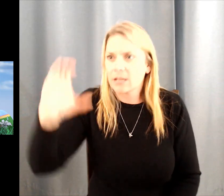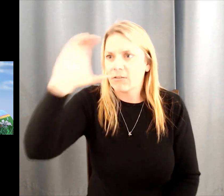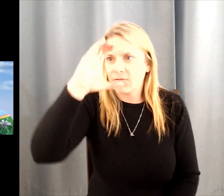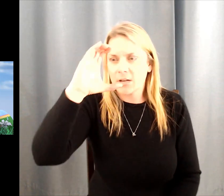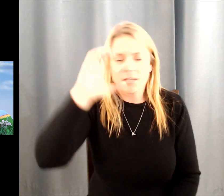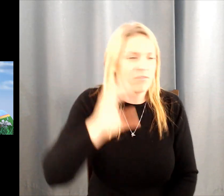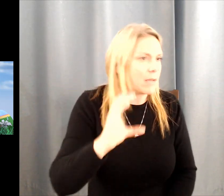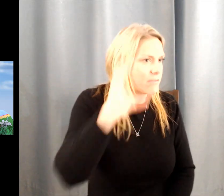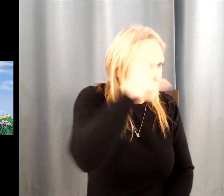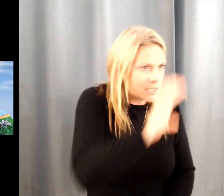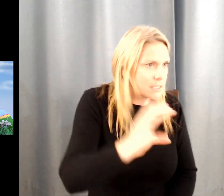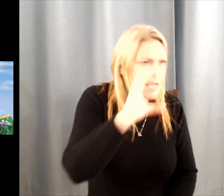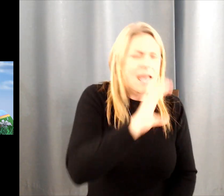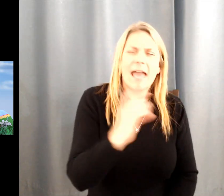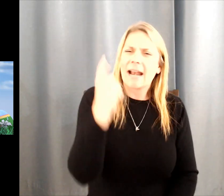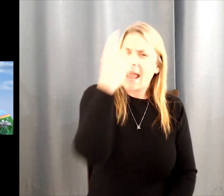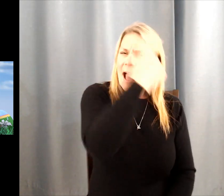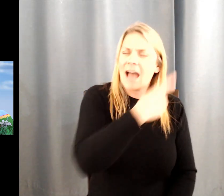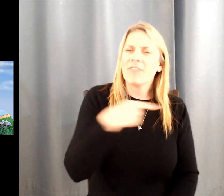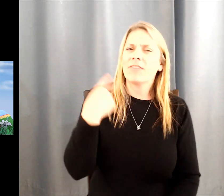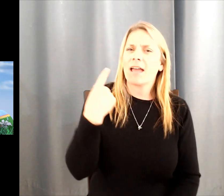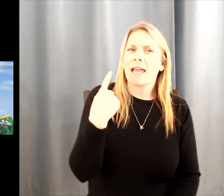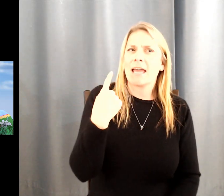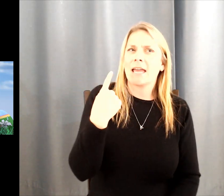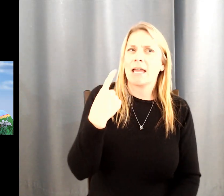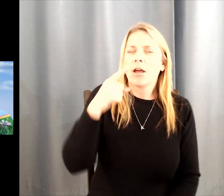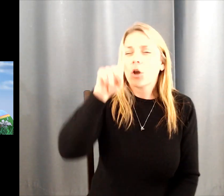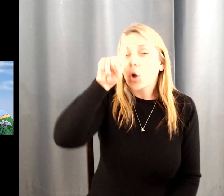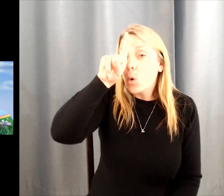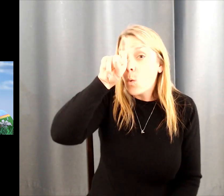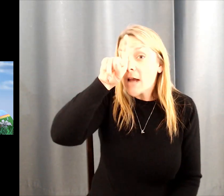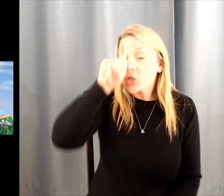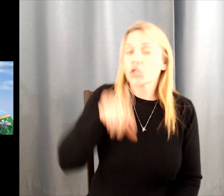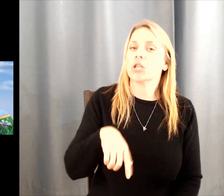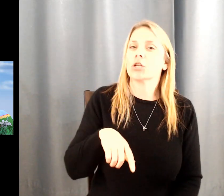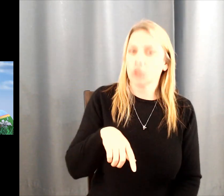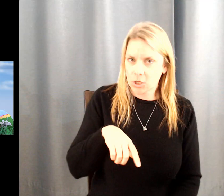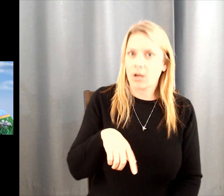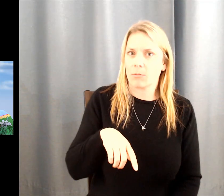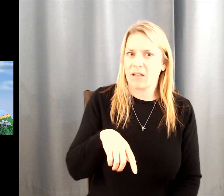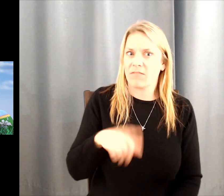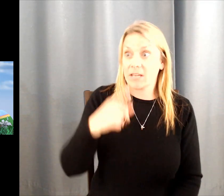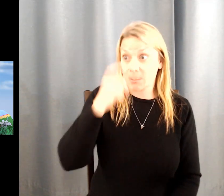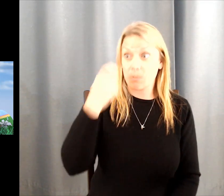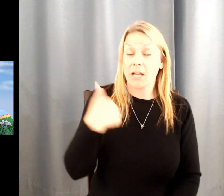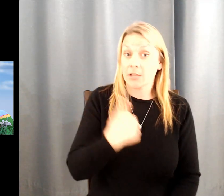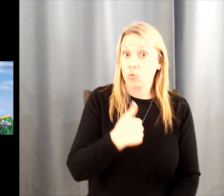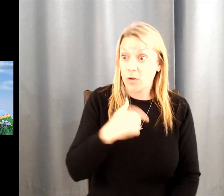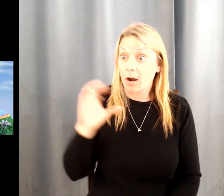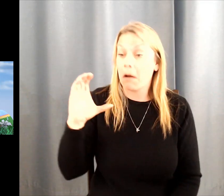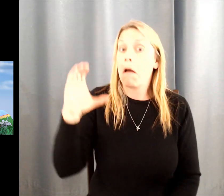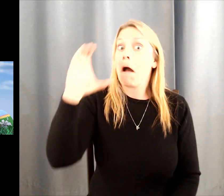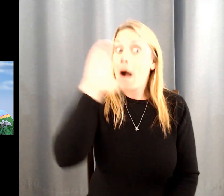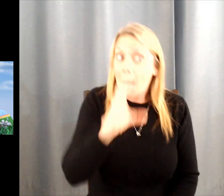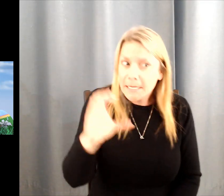front of my face. And I have a questioned look on my face because we are